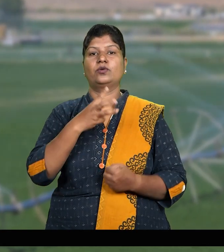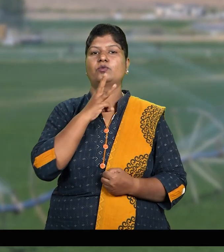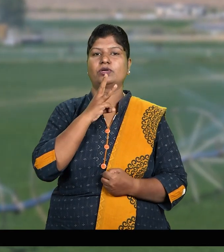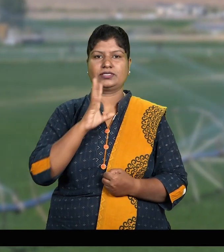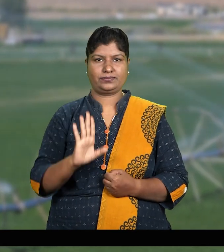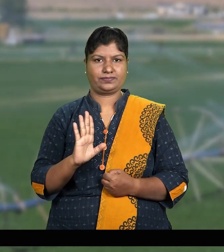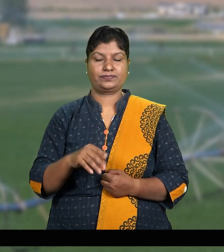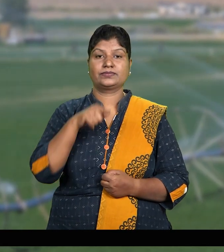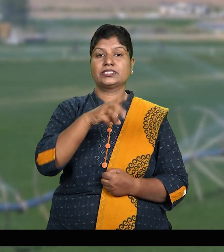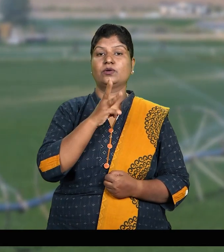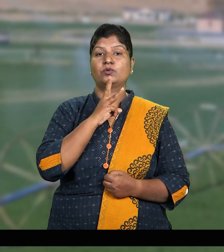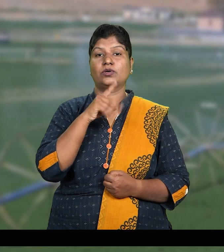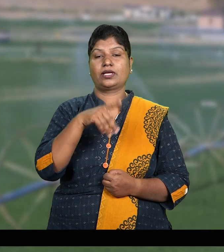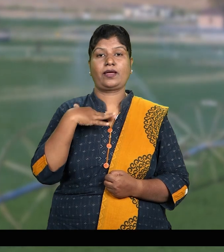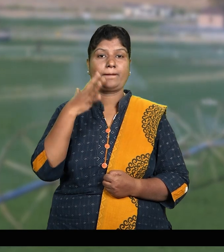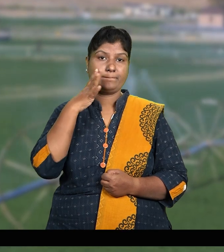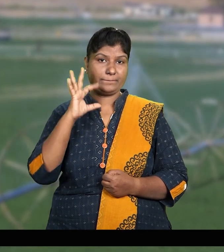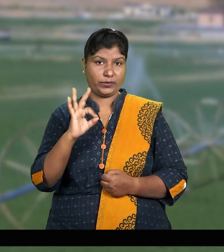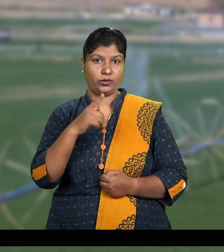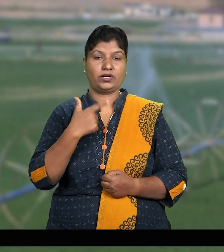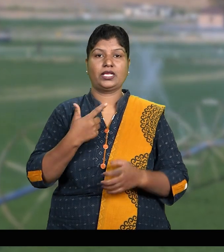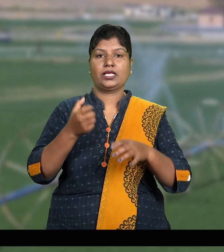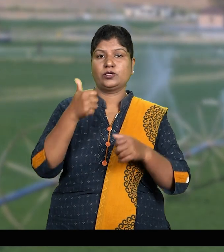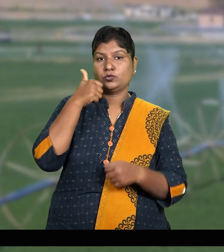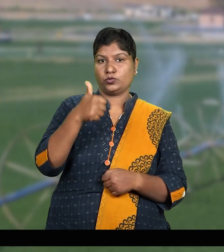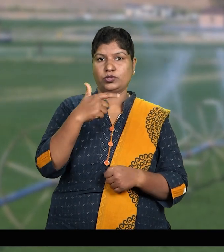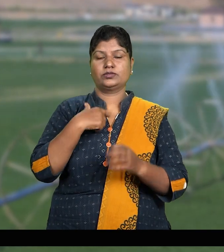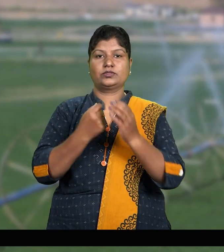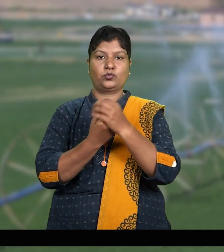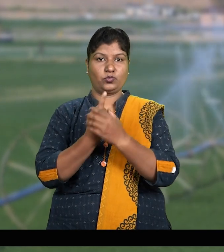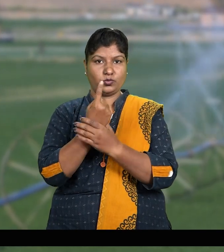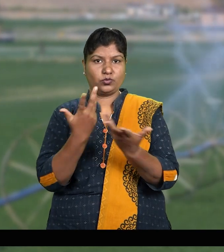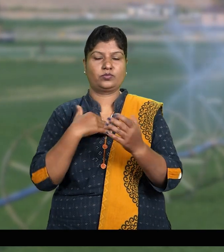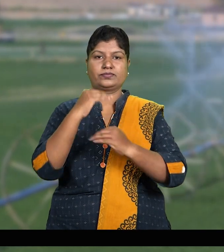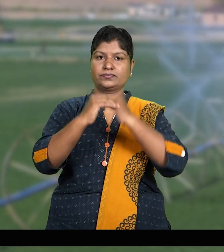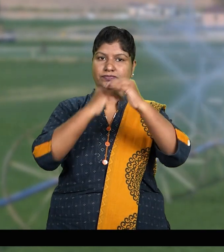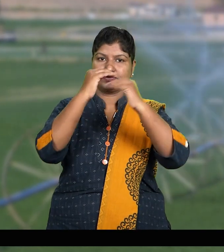Water is important for proper growth and development.